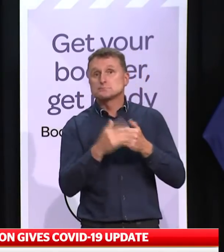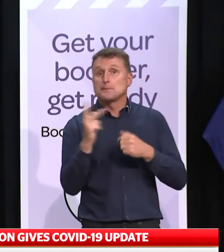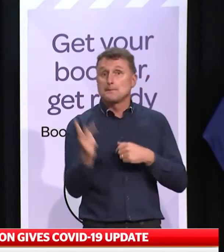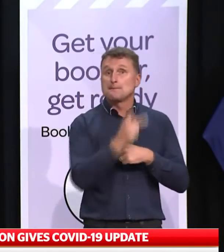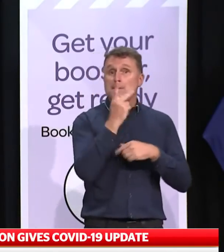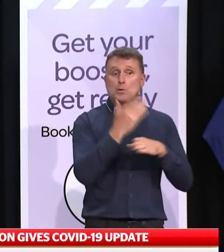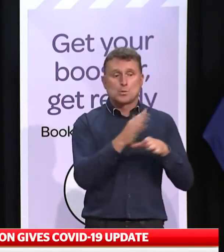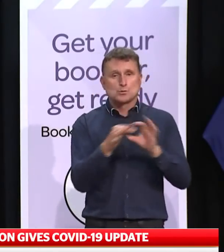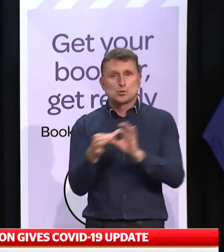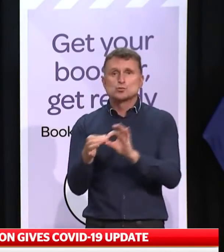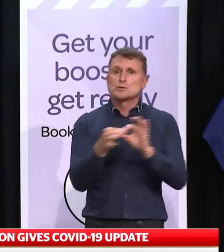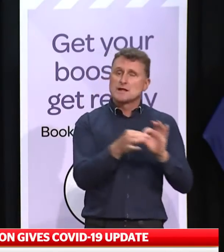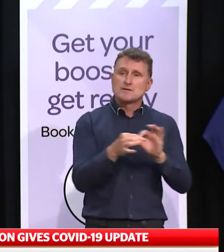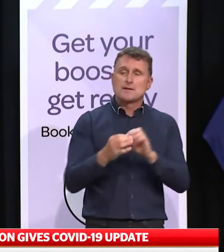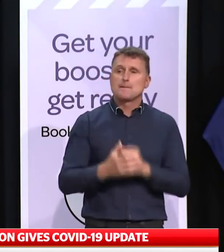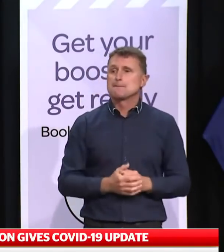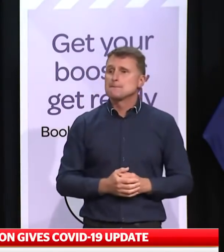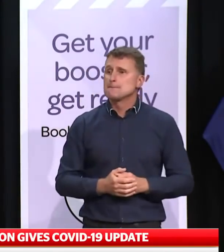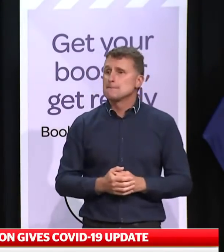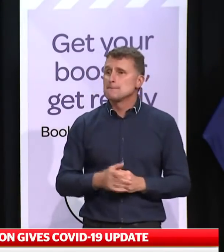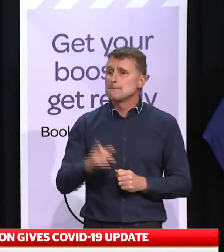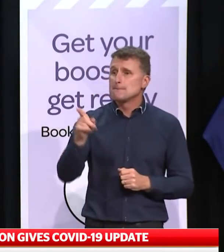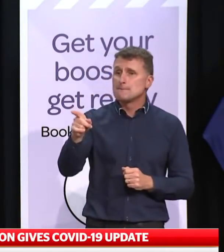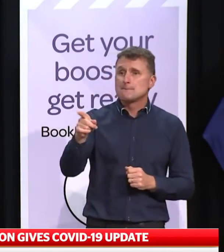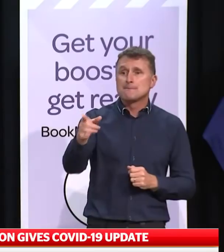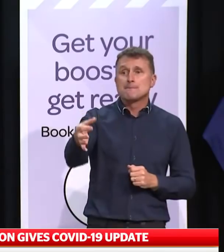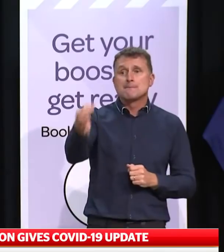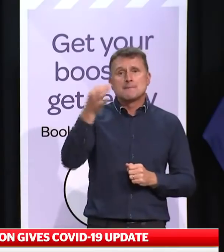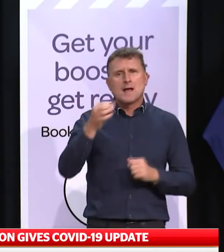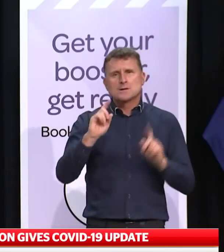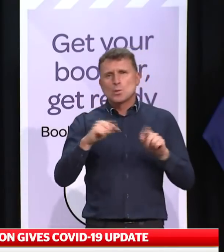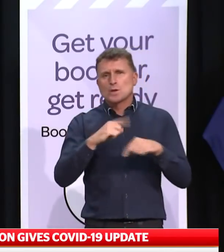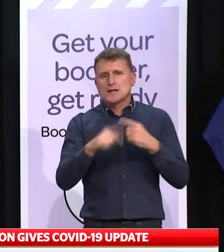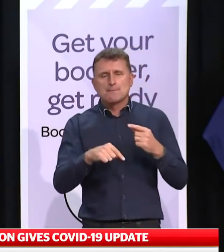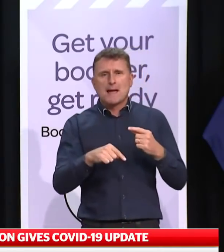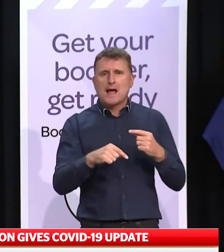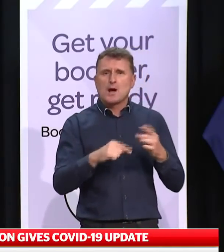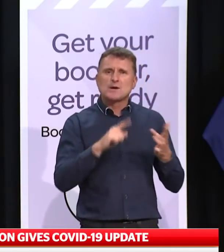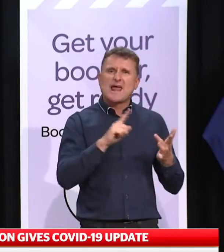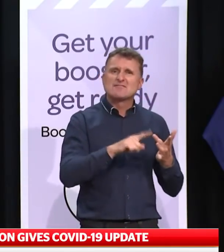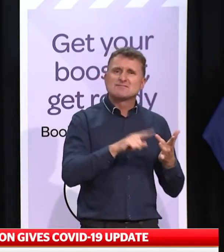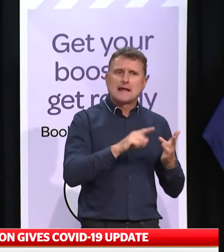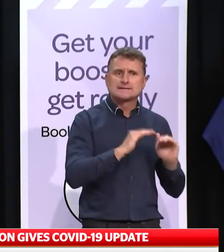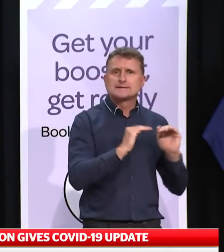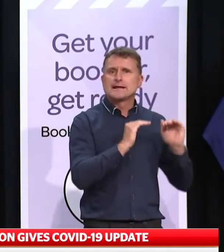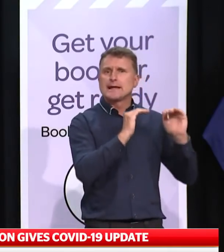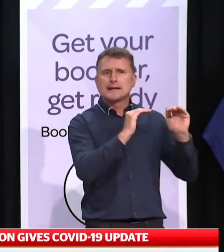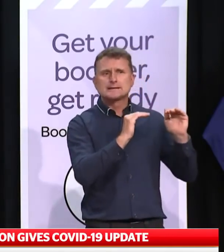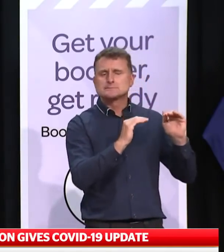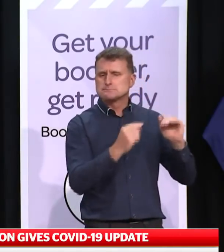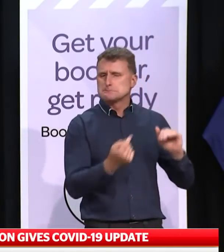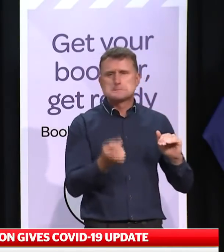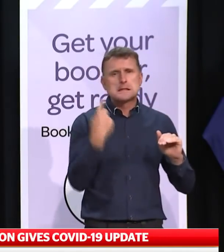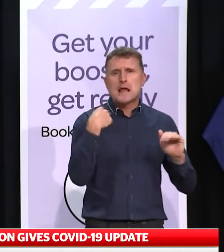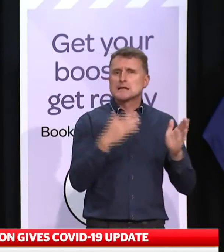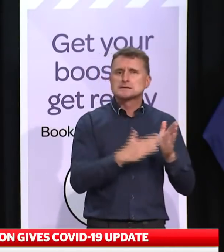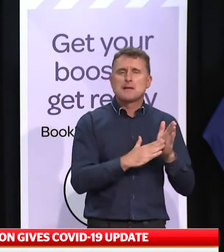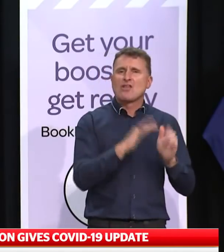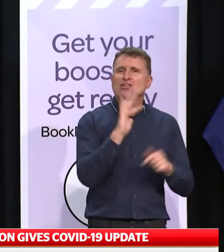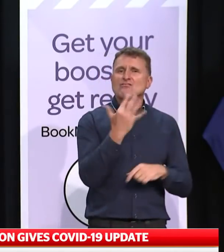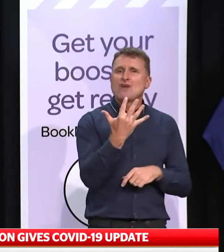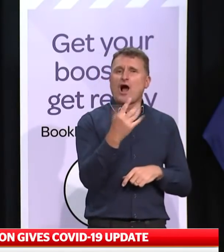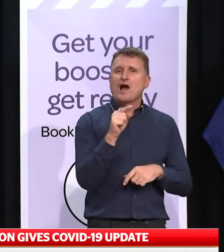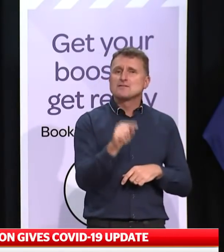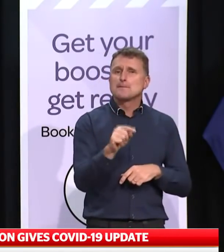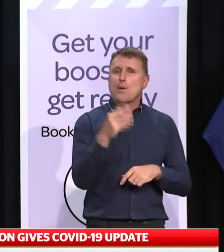about inflation? What will you do about inflation in the months ahead? Last year's domestic inflation for non-tradables was 5.3%, which is higher